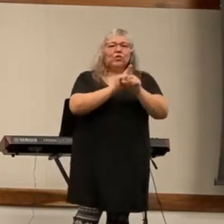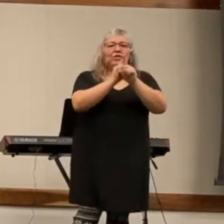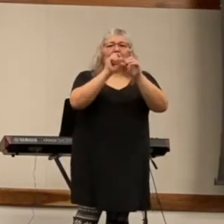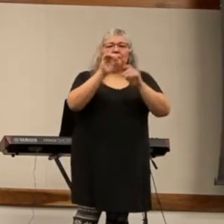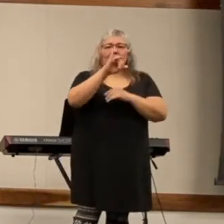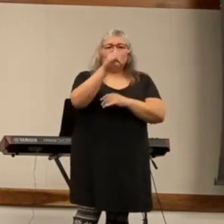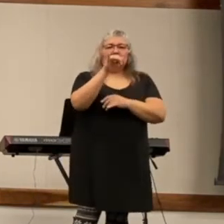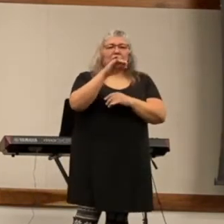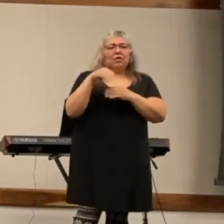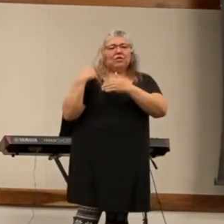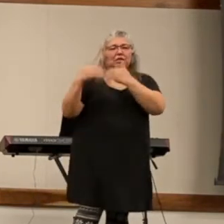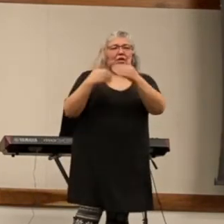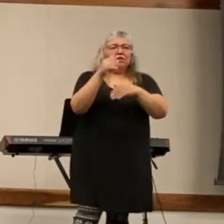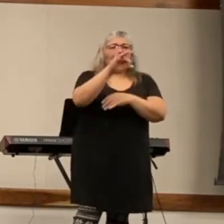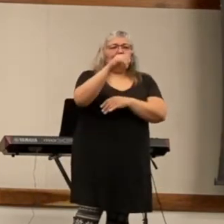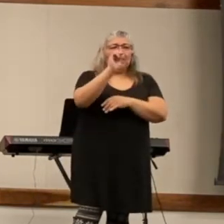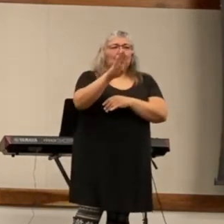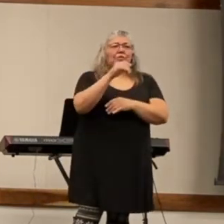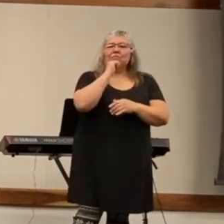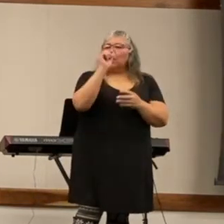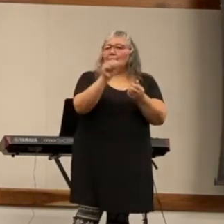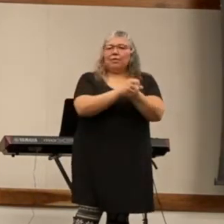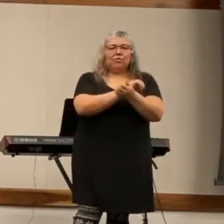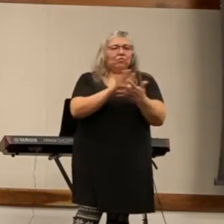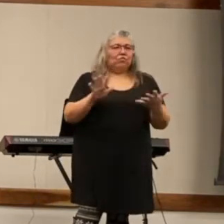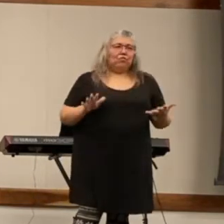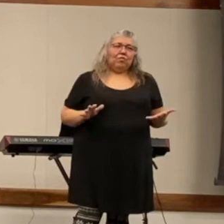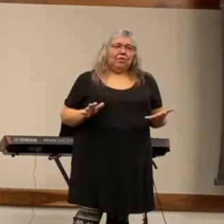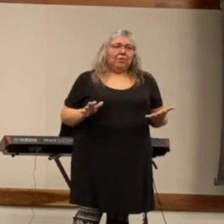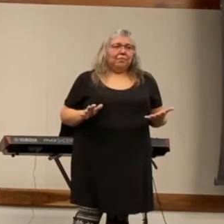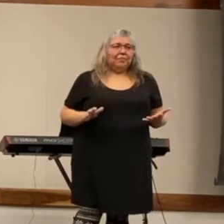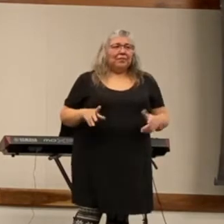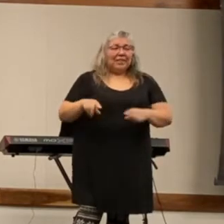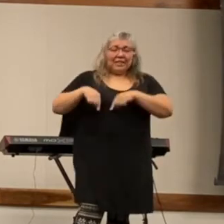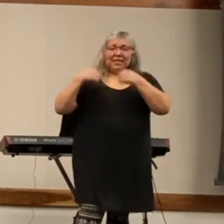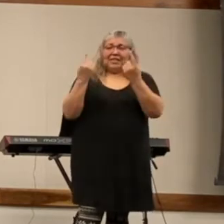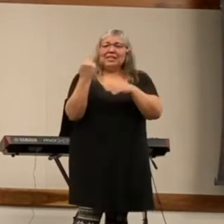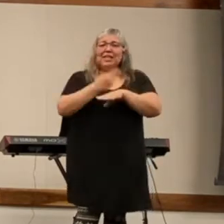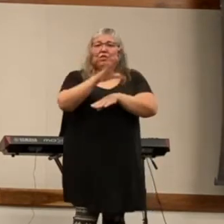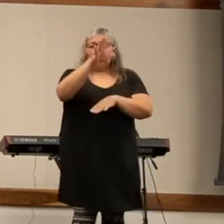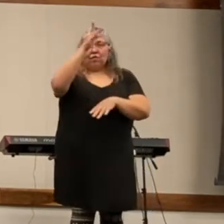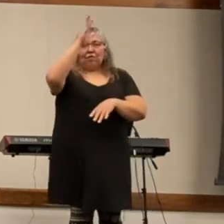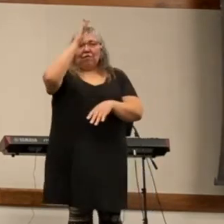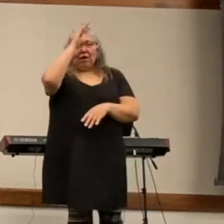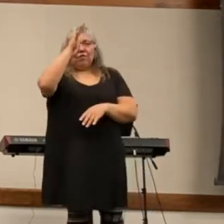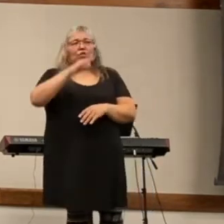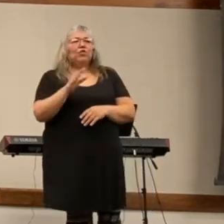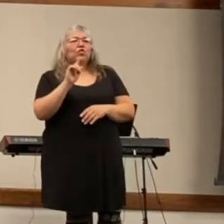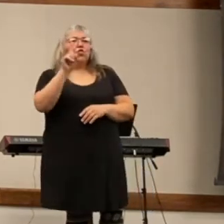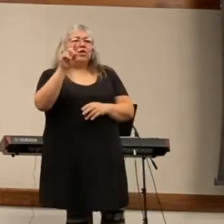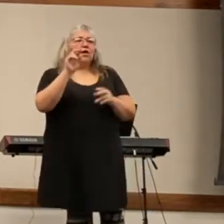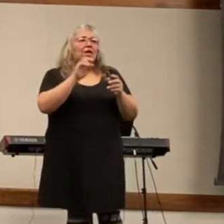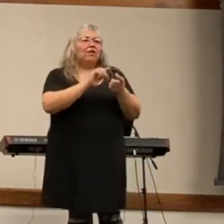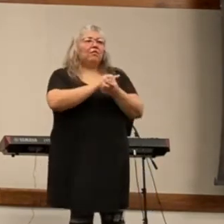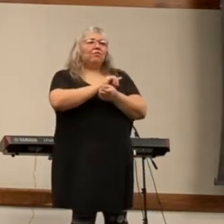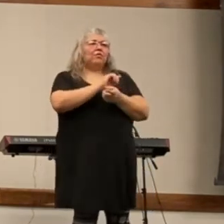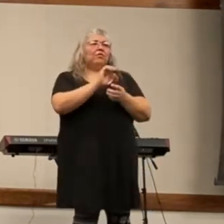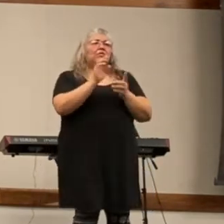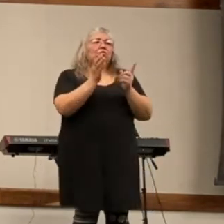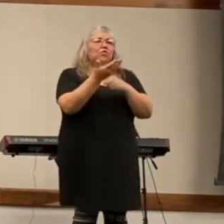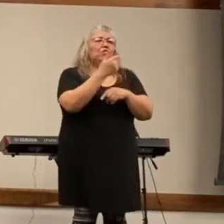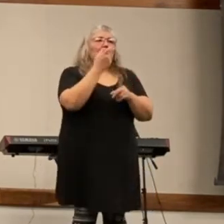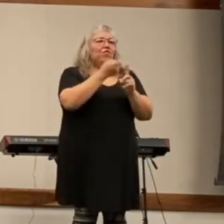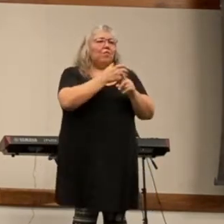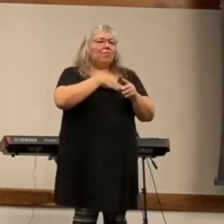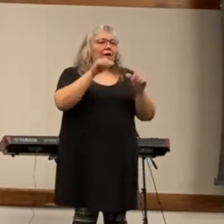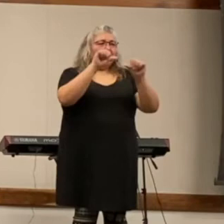Jacob have not been destroyed. Since the days of your fathers, you have turned from my statutes. You